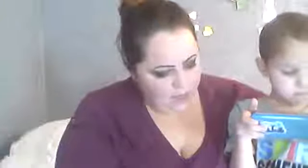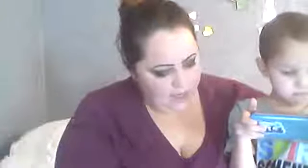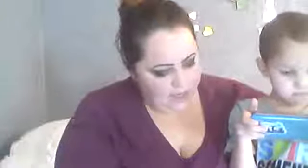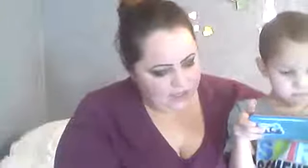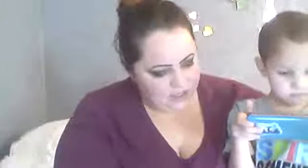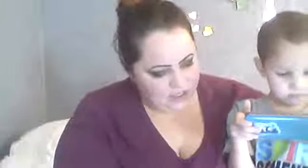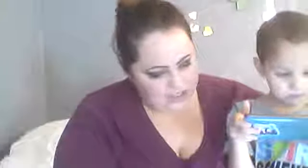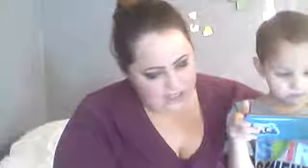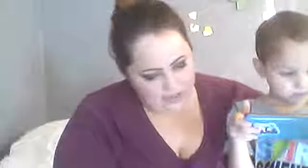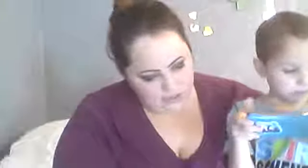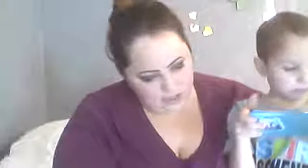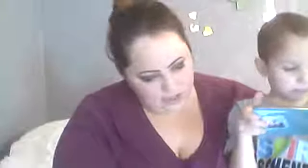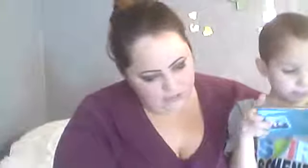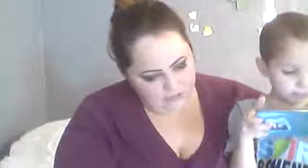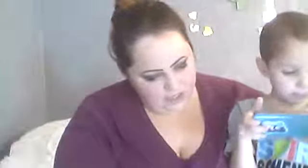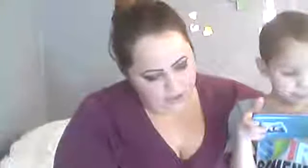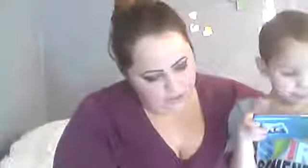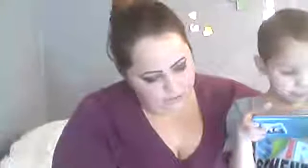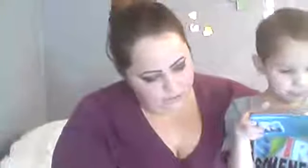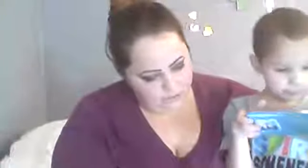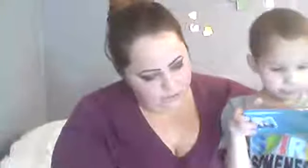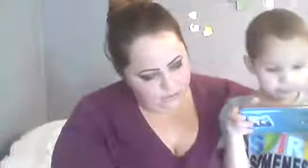think that's just the guy who shared the video.